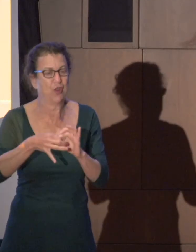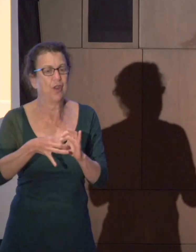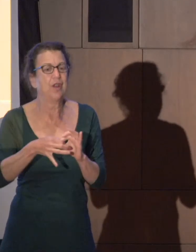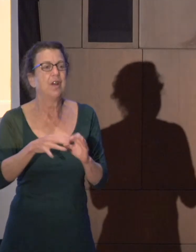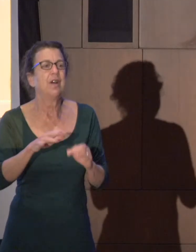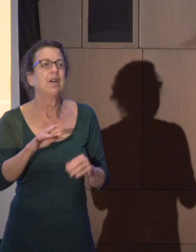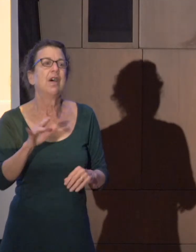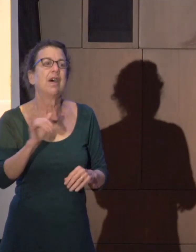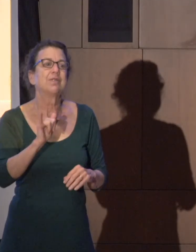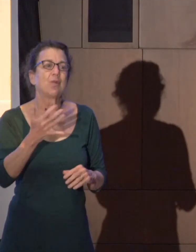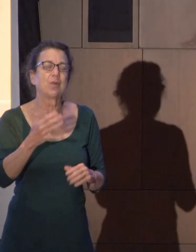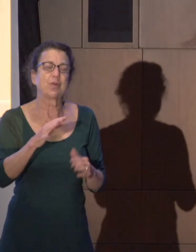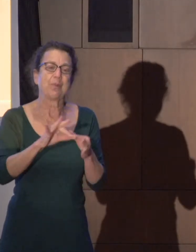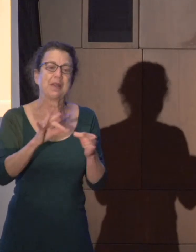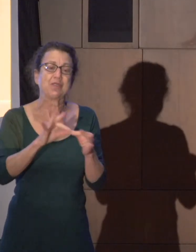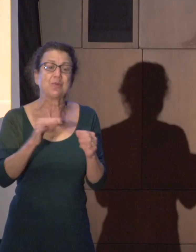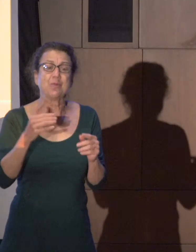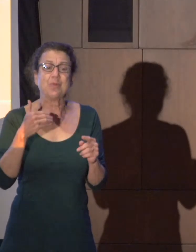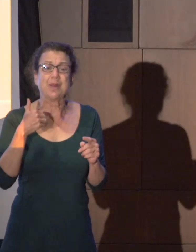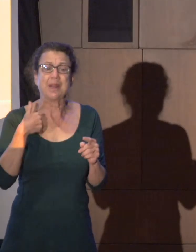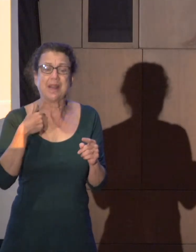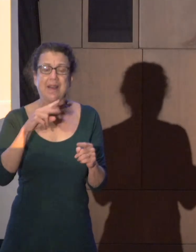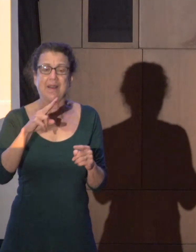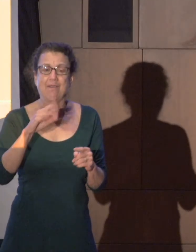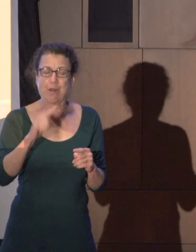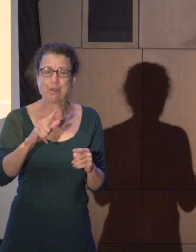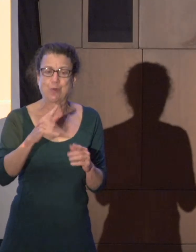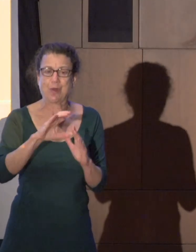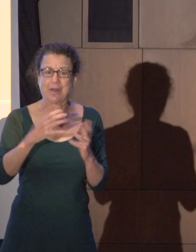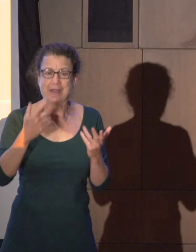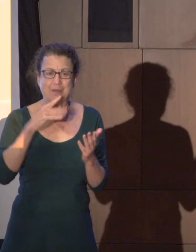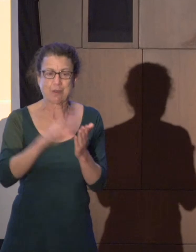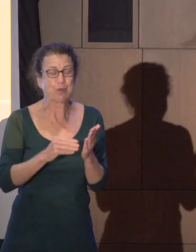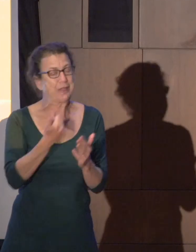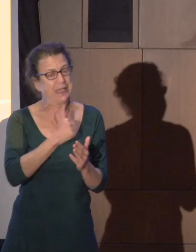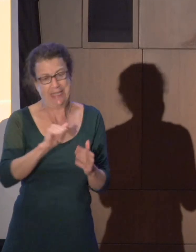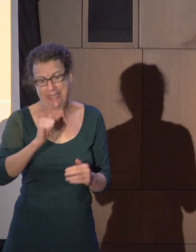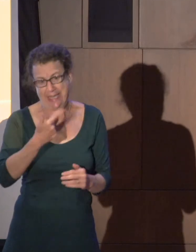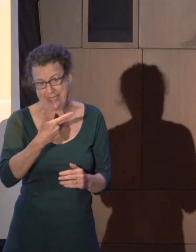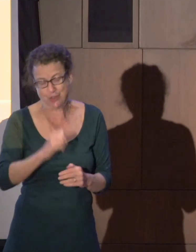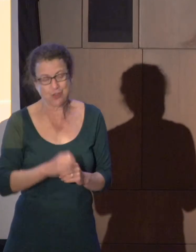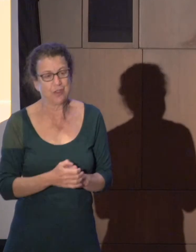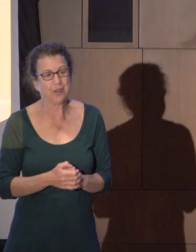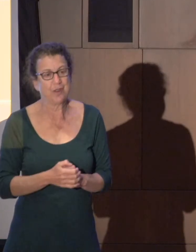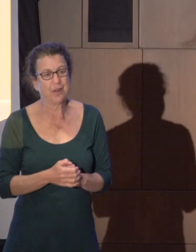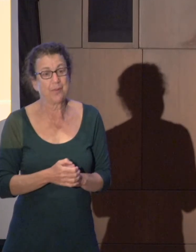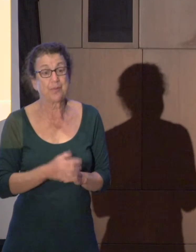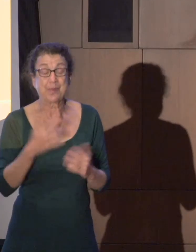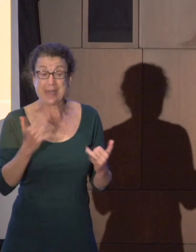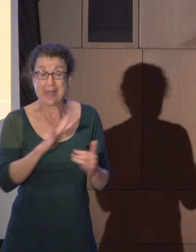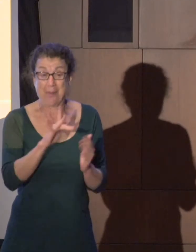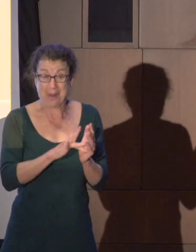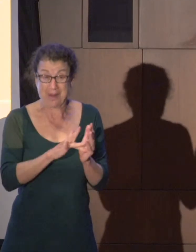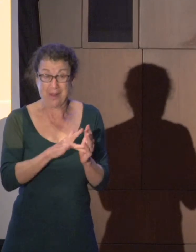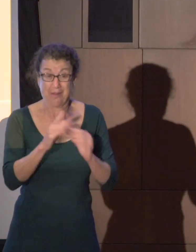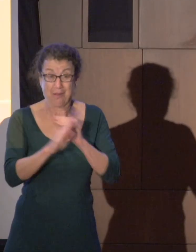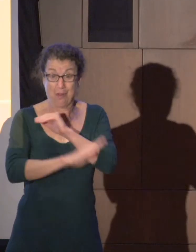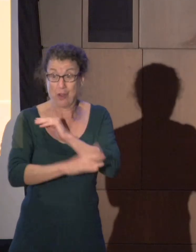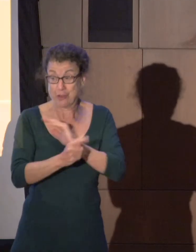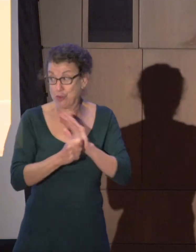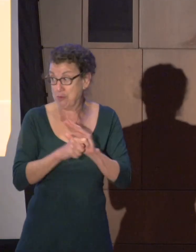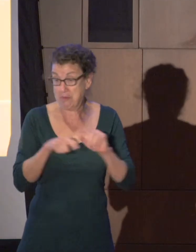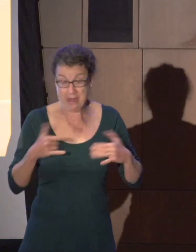I also want to mention that we have virtual classes for students of all ages. We are in the middle of our fall